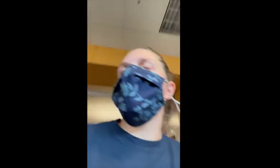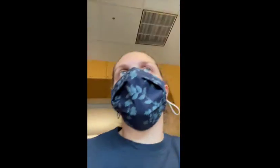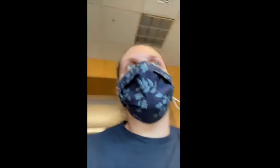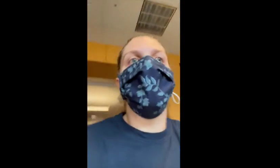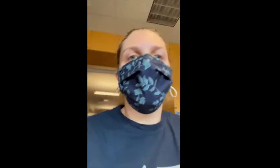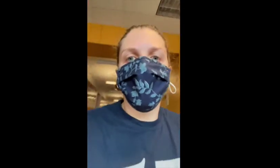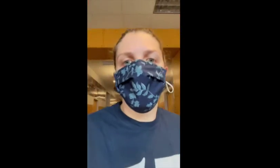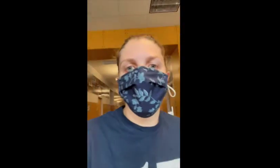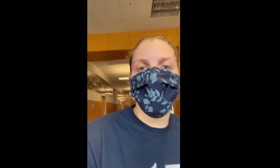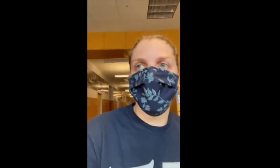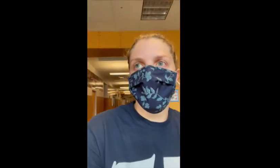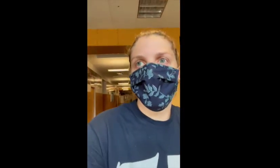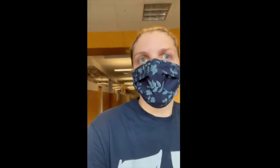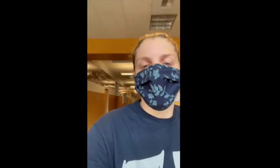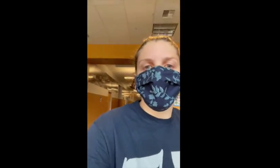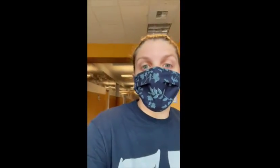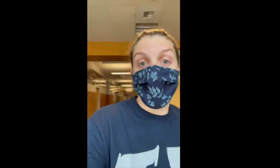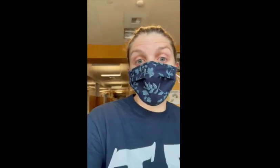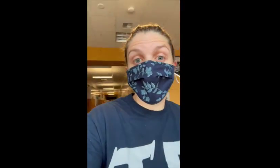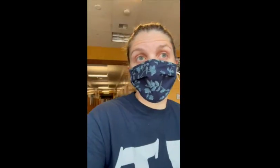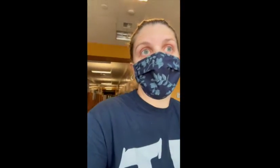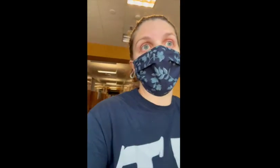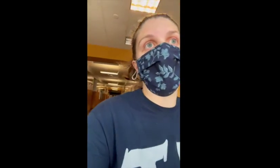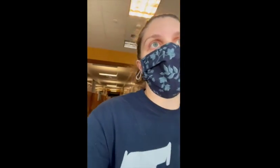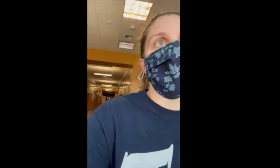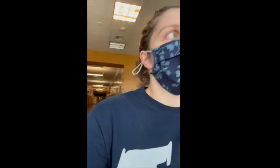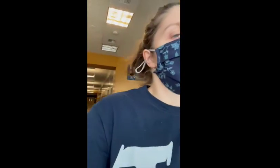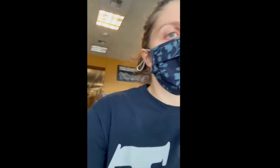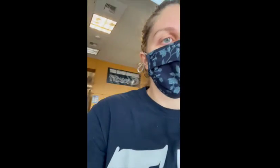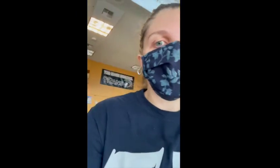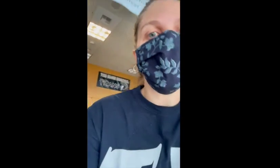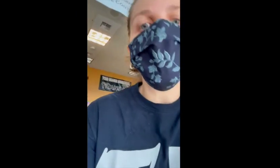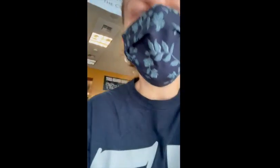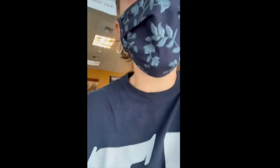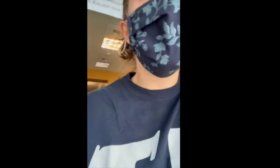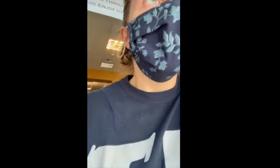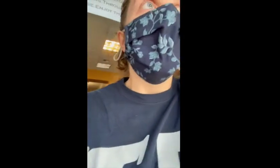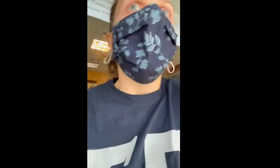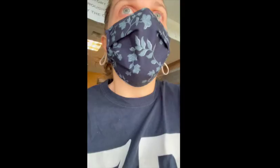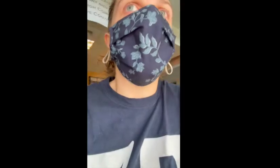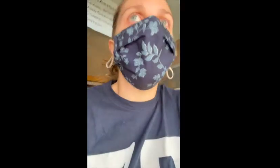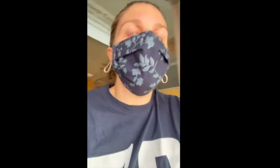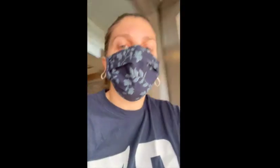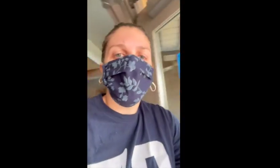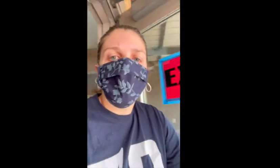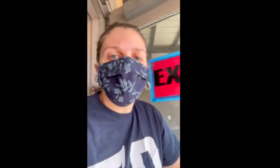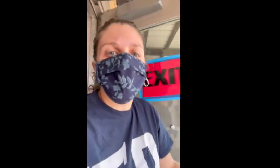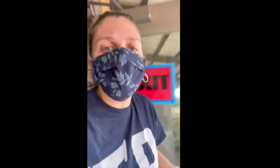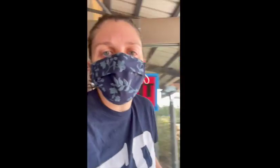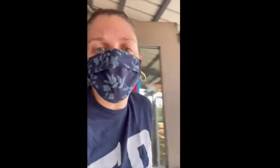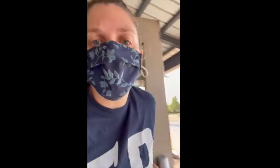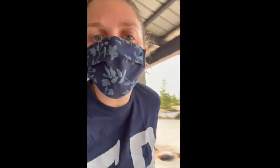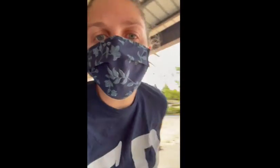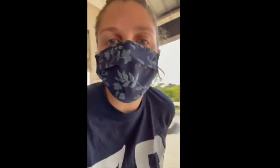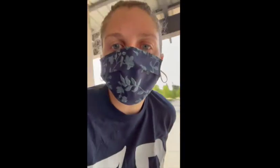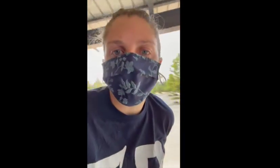to the end of the main hallway. And I wanted to show you guys that this might also be where you come